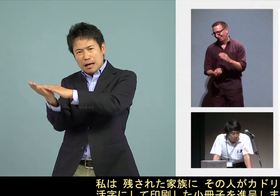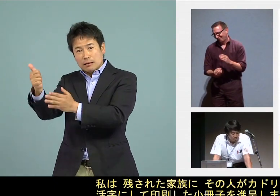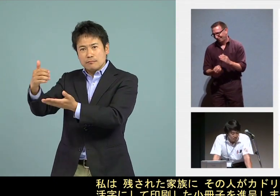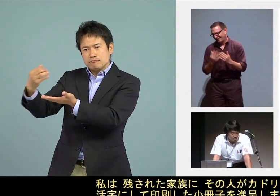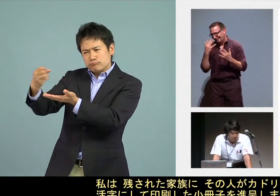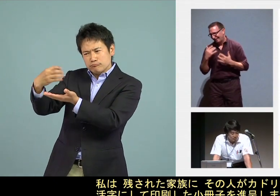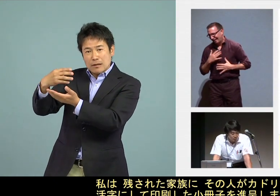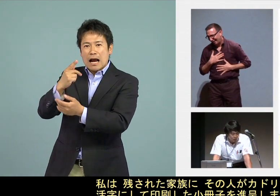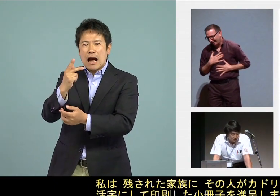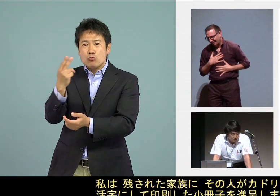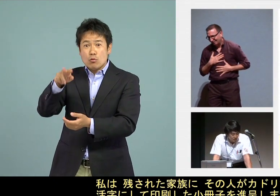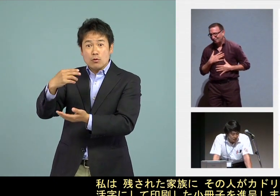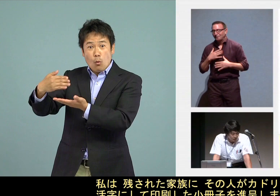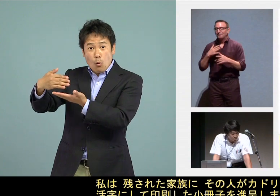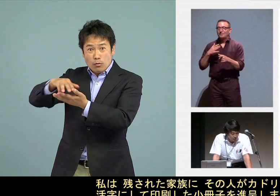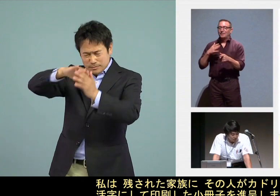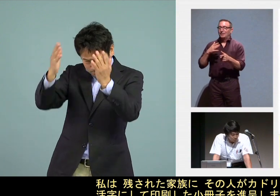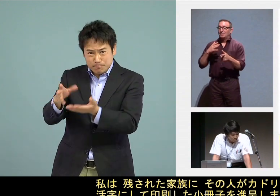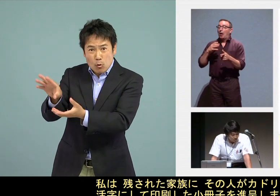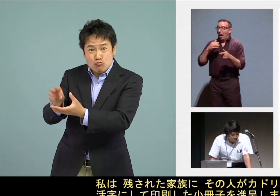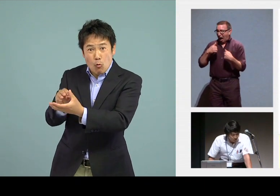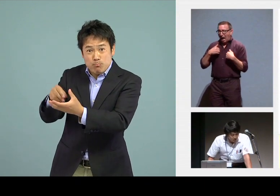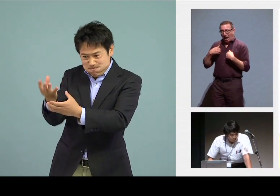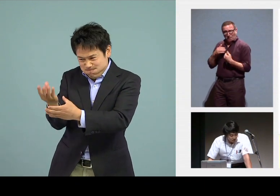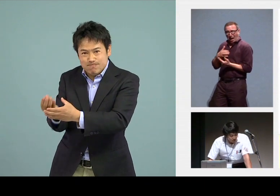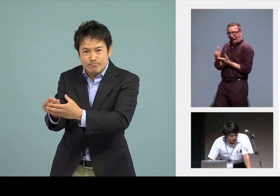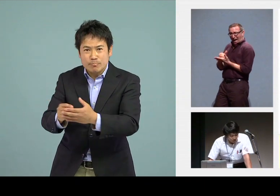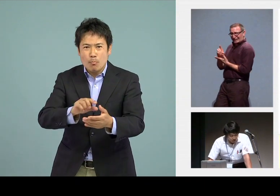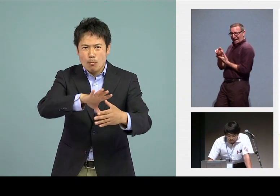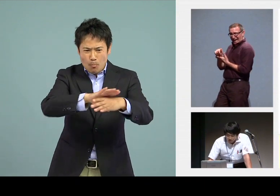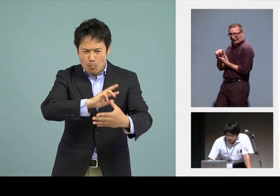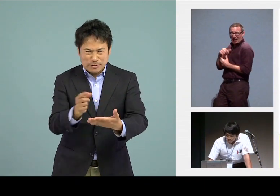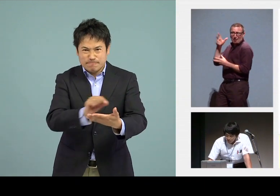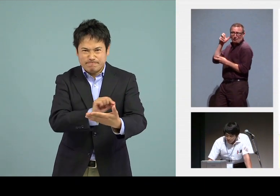that compiles his voice in his language.